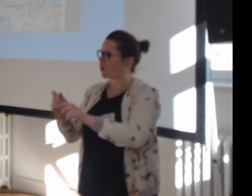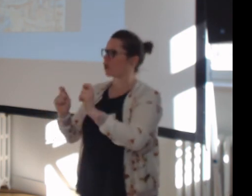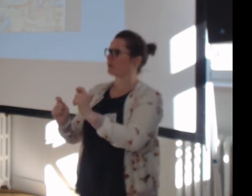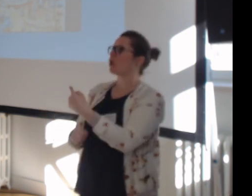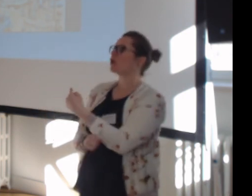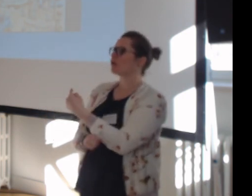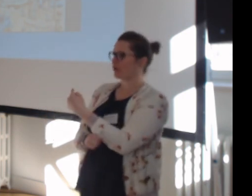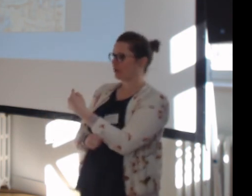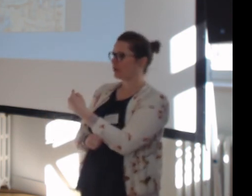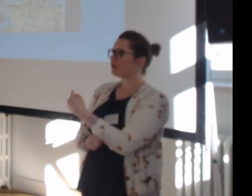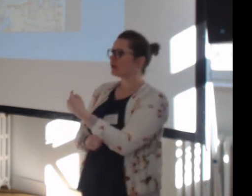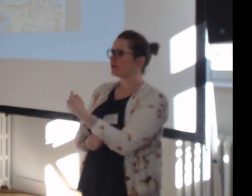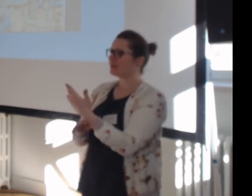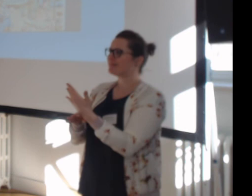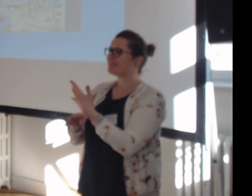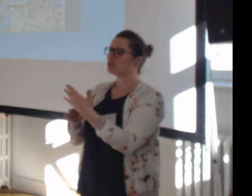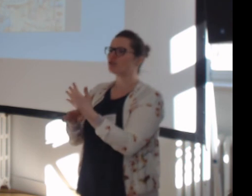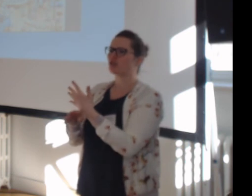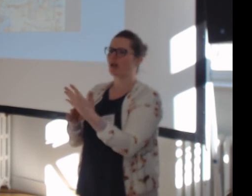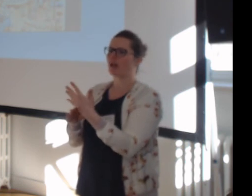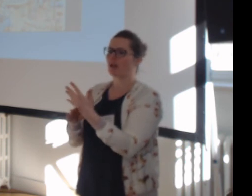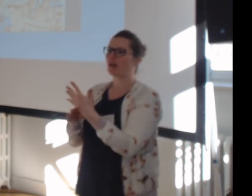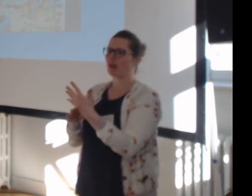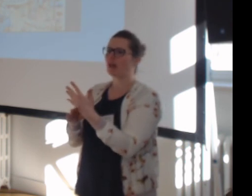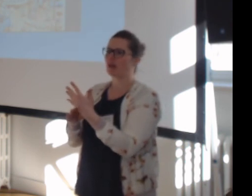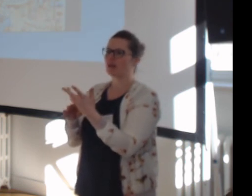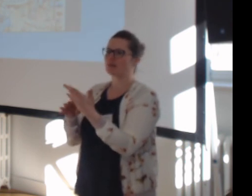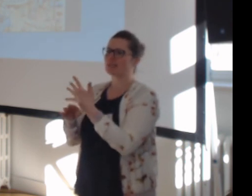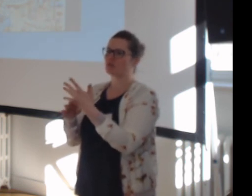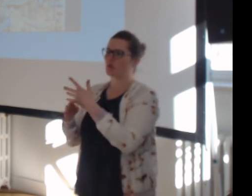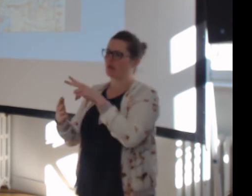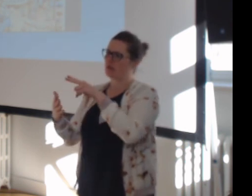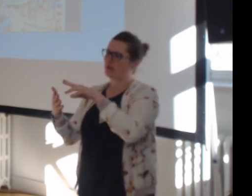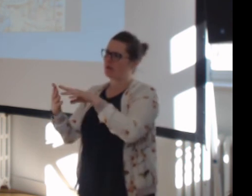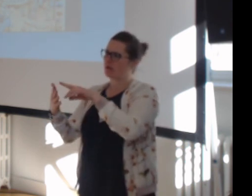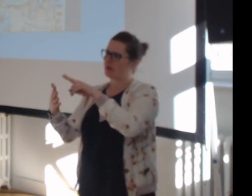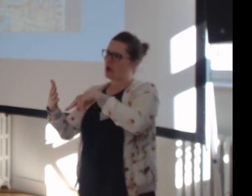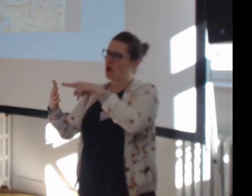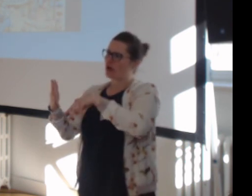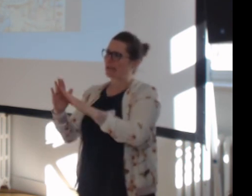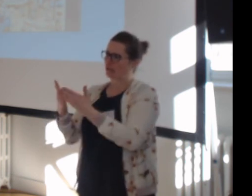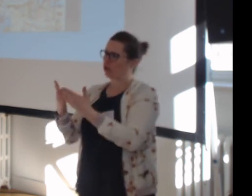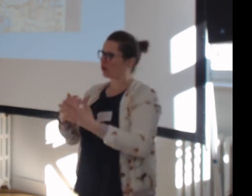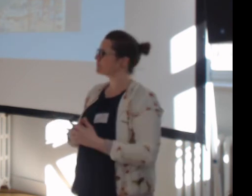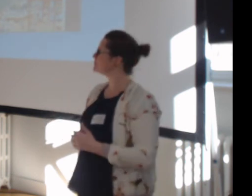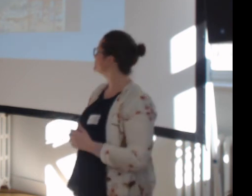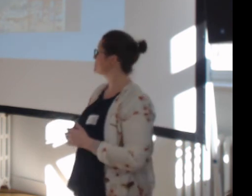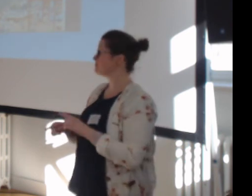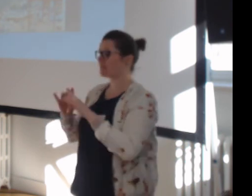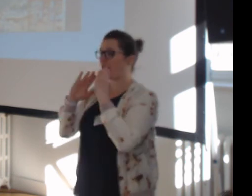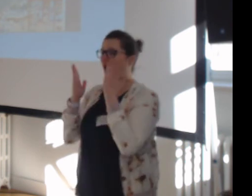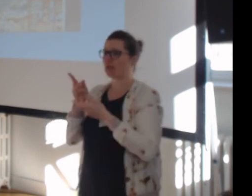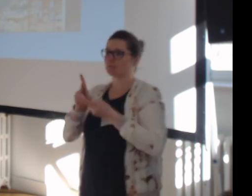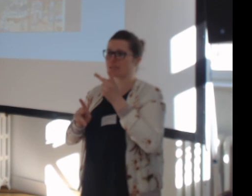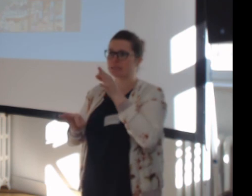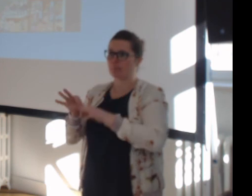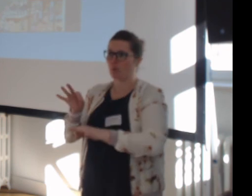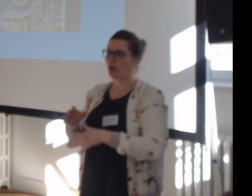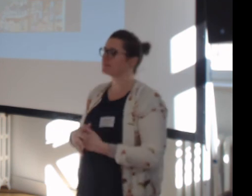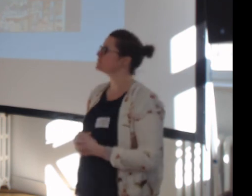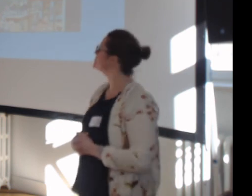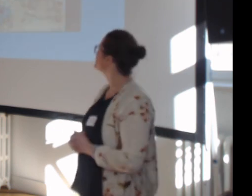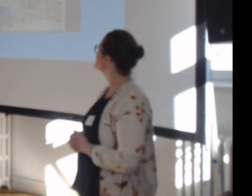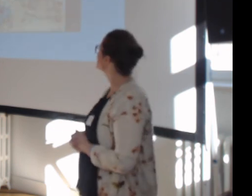use digital textbook reader as well, that maybe simplifies the whole thing. And 4, life around